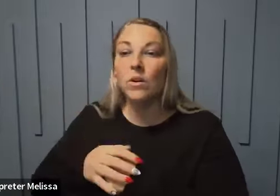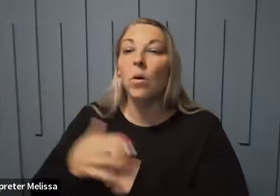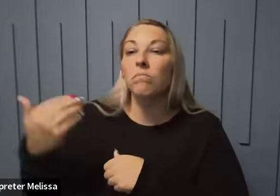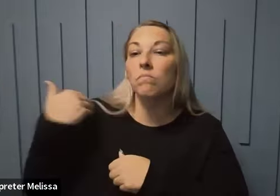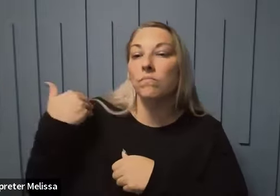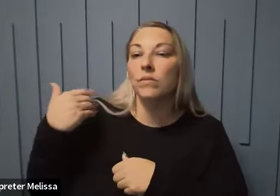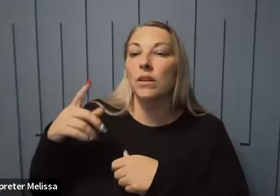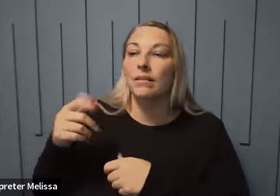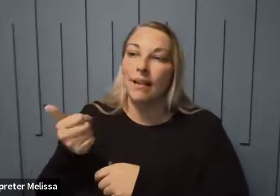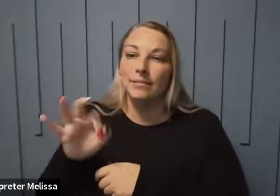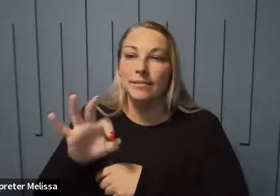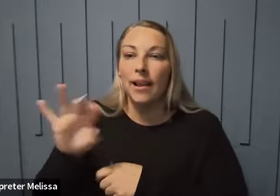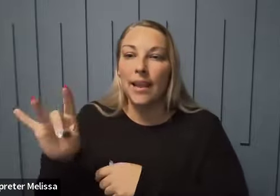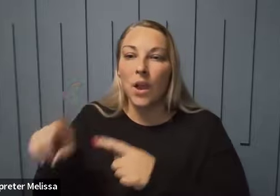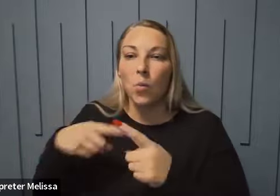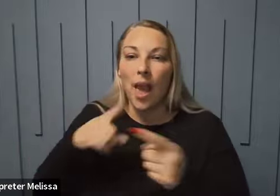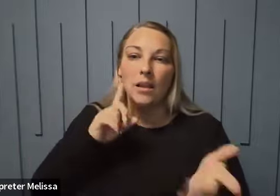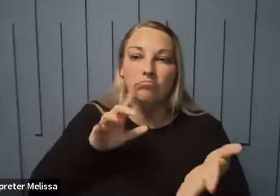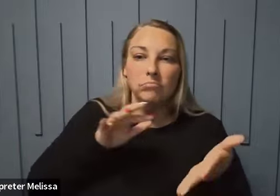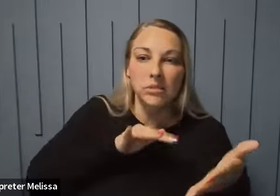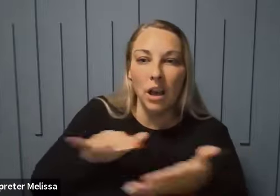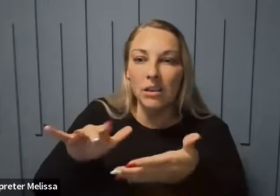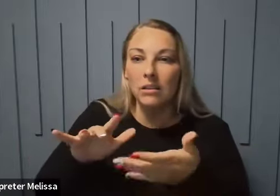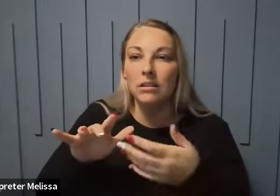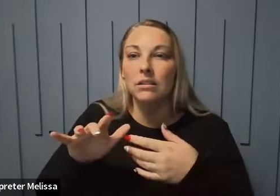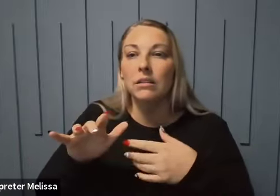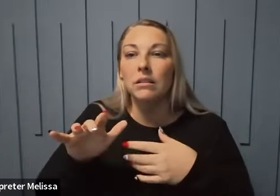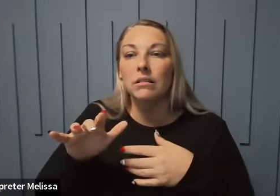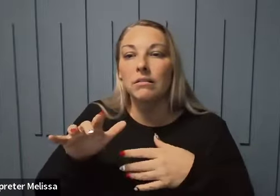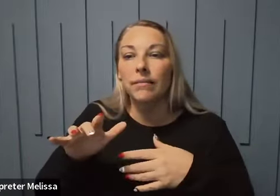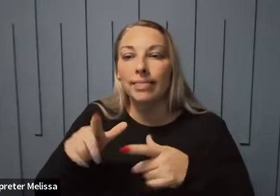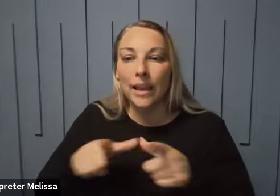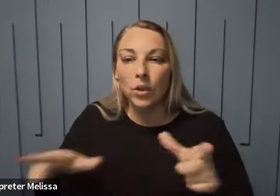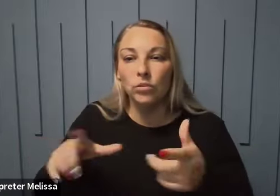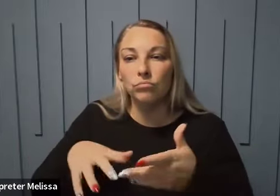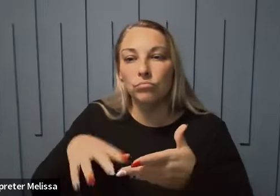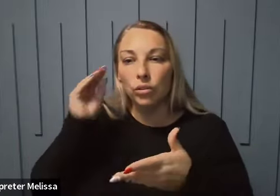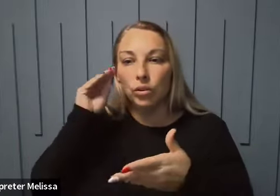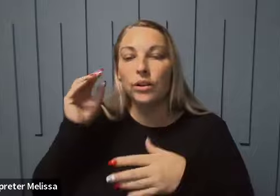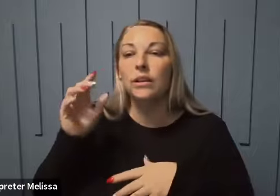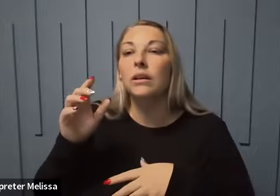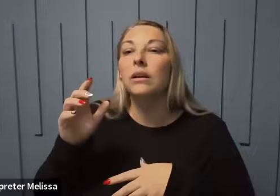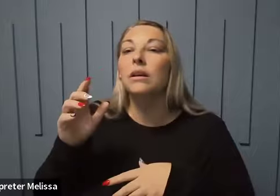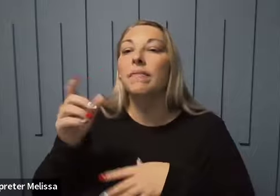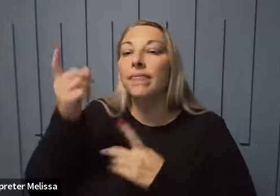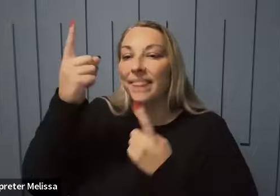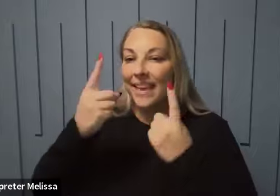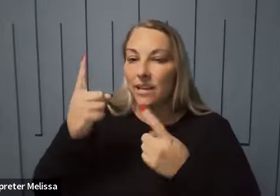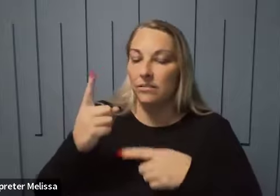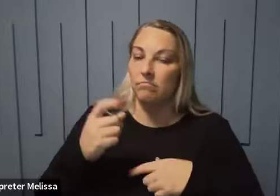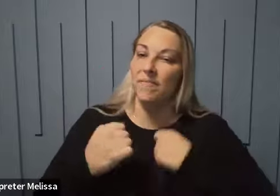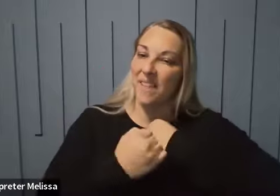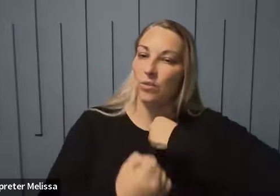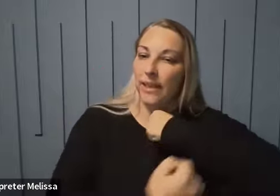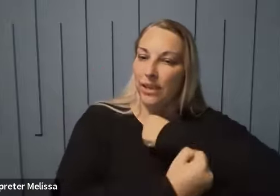hearing kids back in 1998, the thinking was they have a solid foundation in ASL. That's great. And then they're